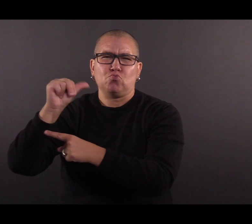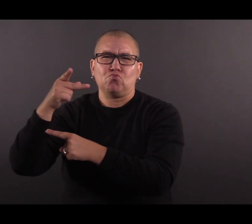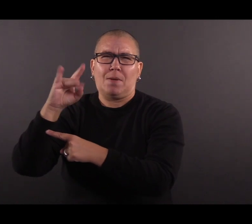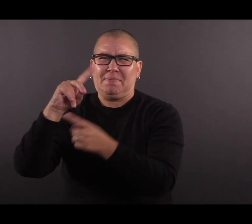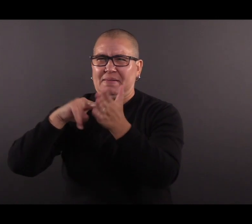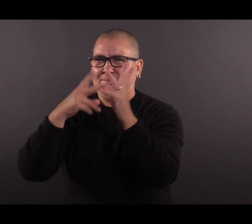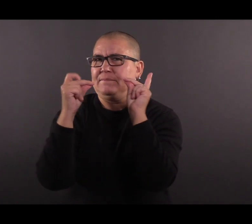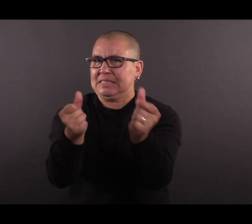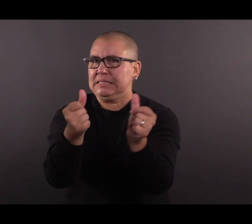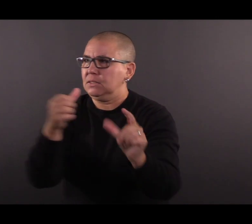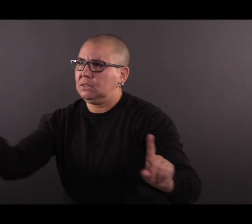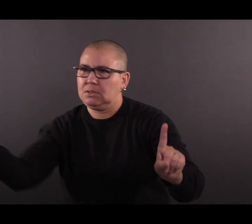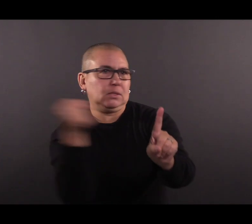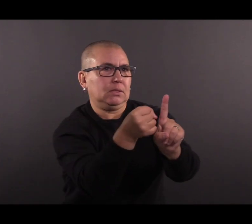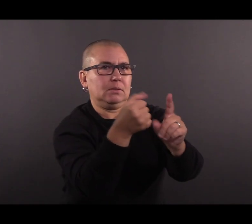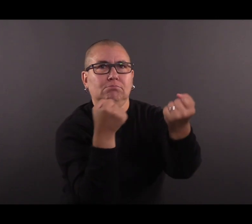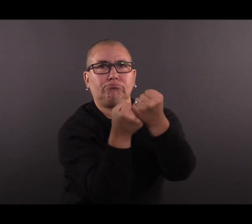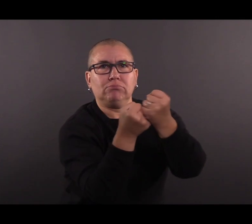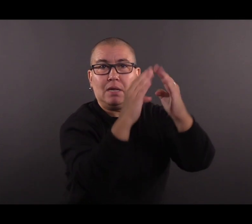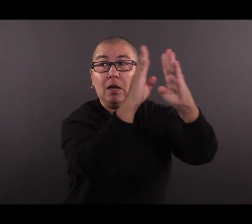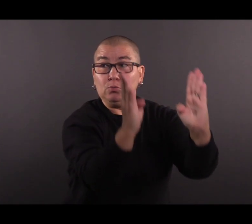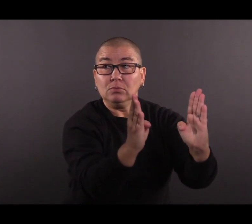as possible into permanent housing.